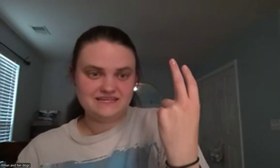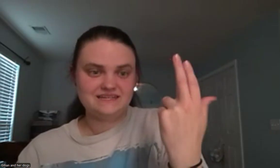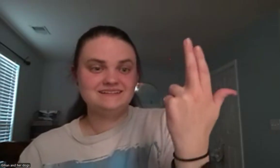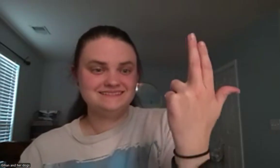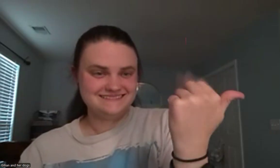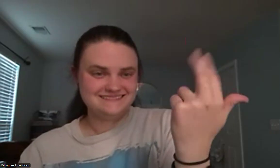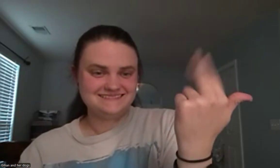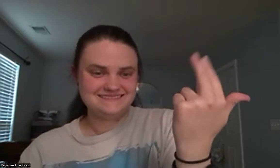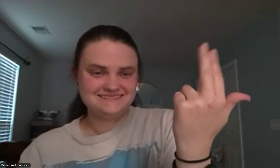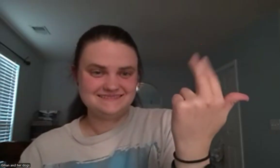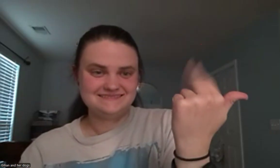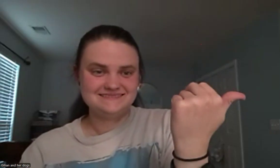13,